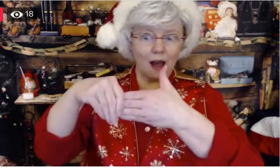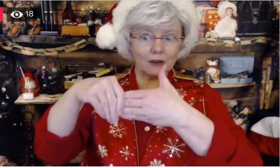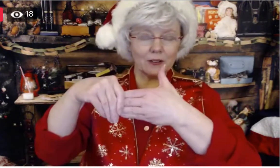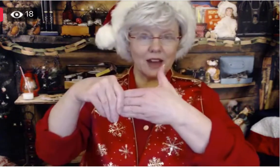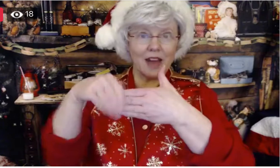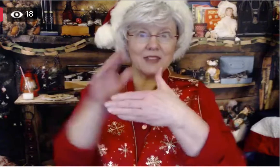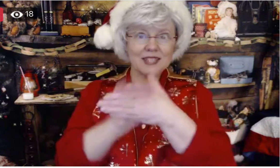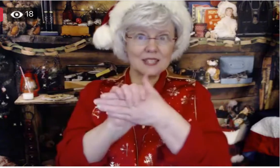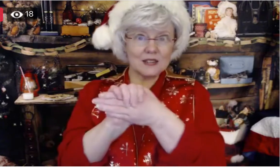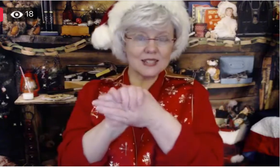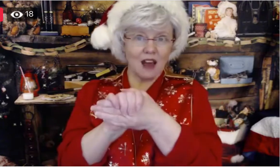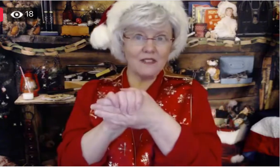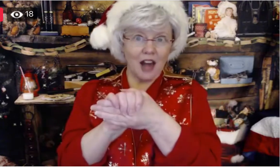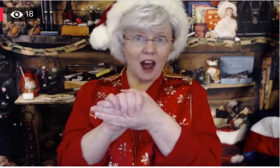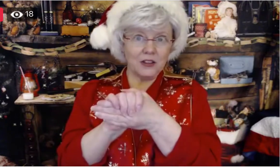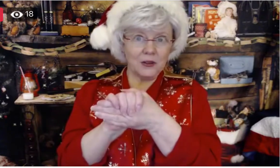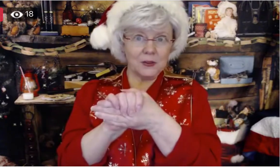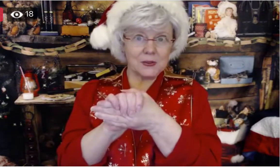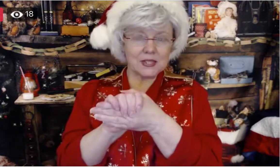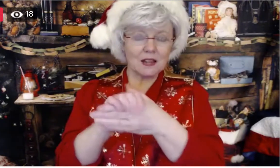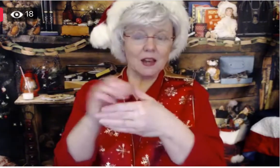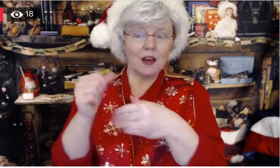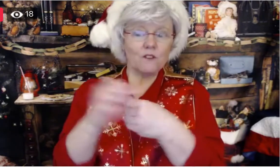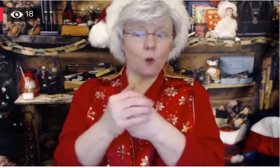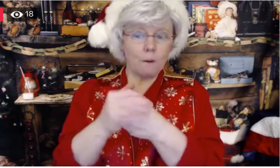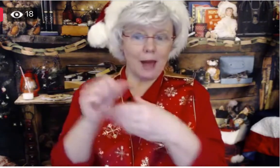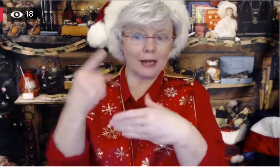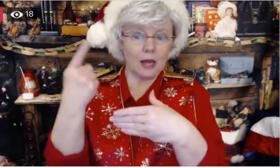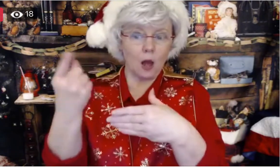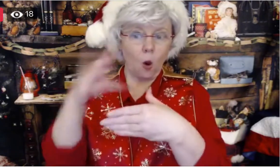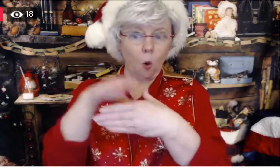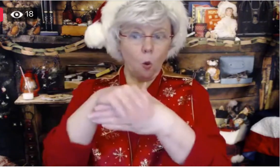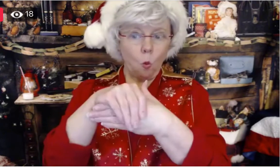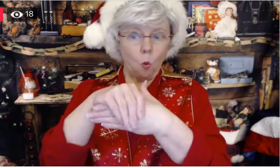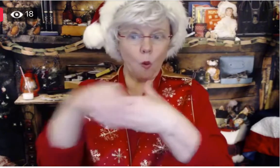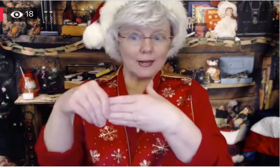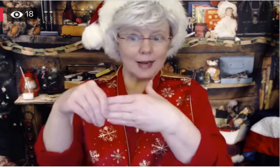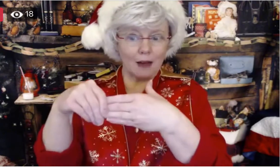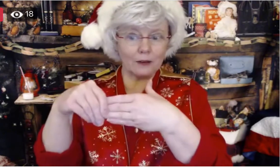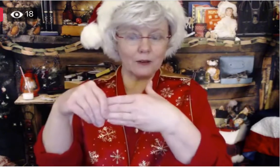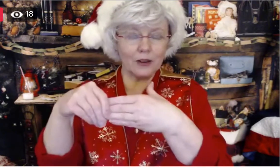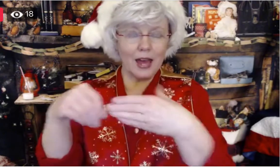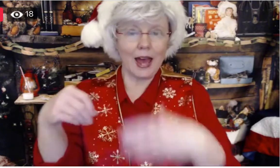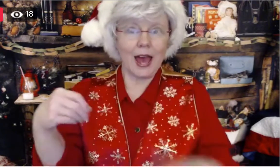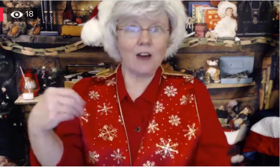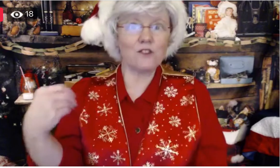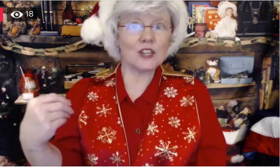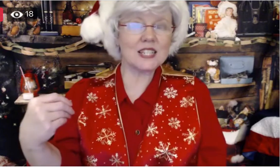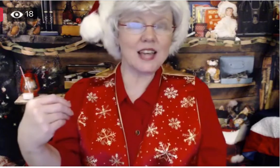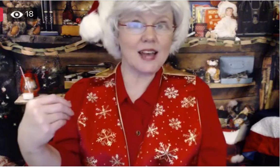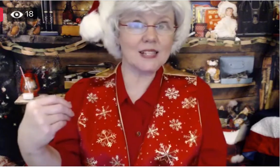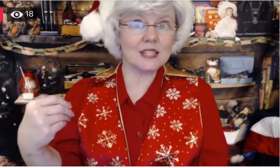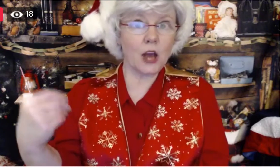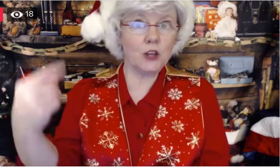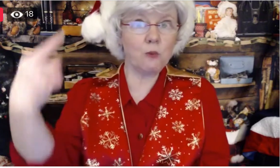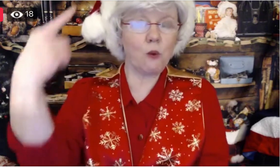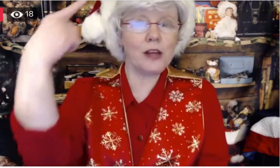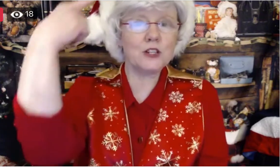$1. And this is the sign that I use for money, $1. For cents, you point to